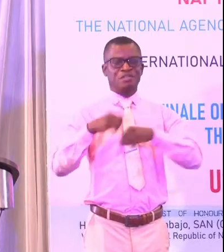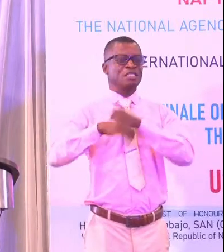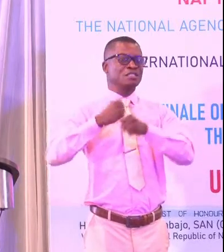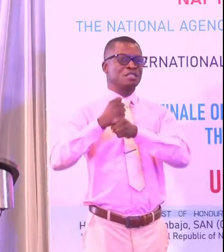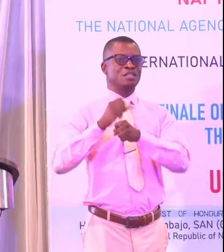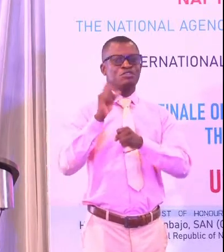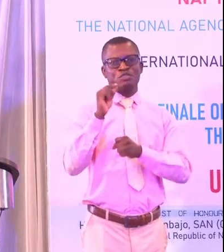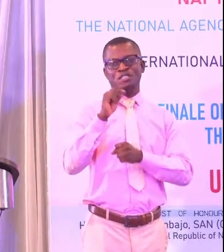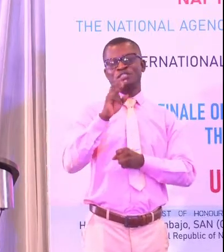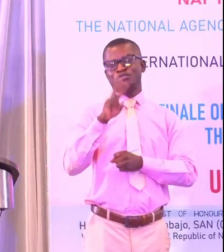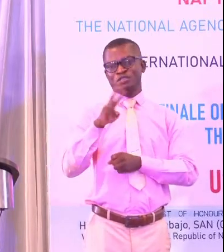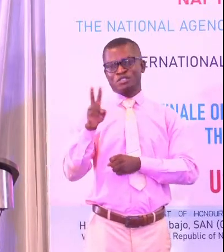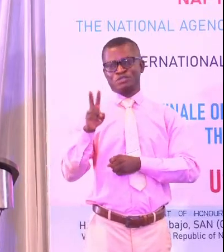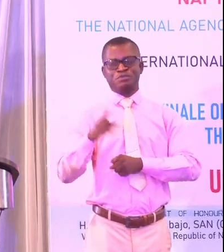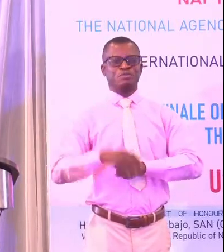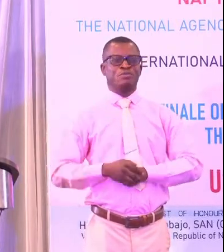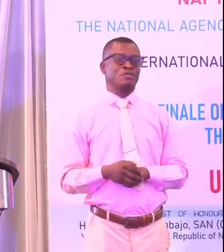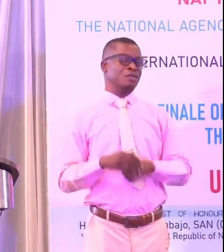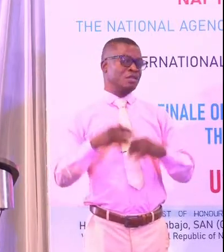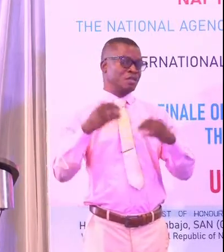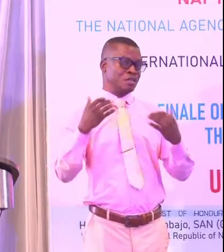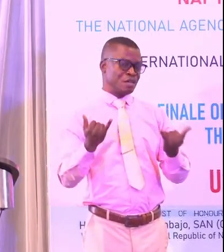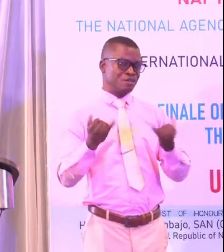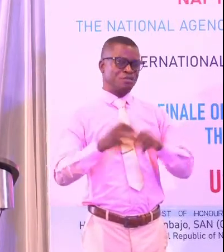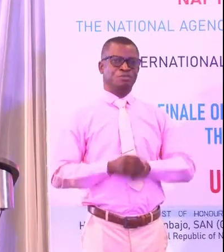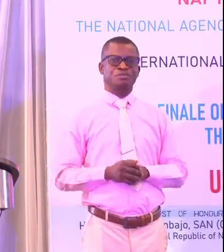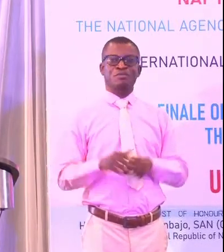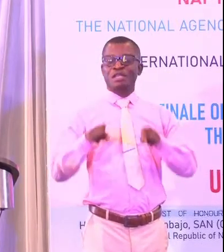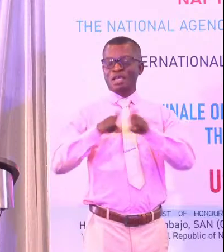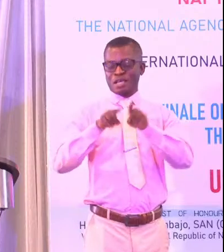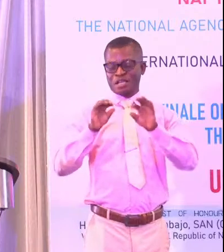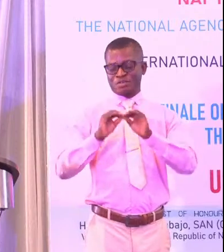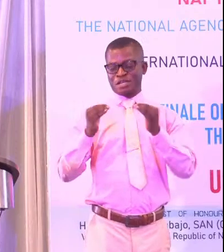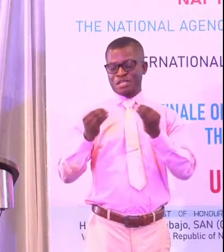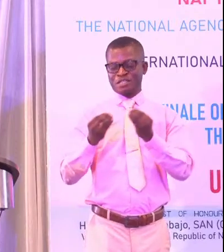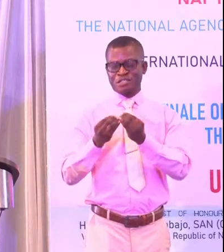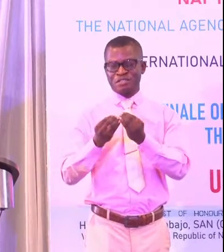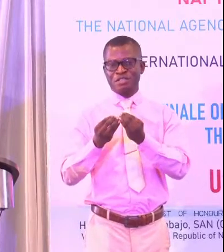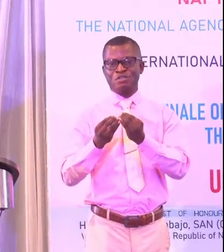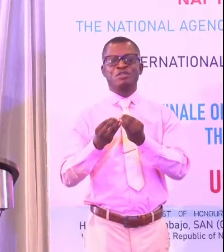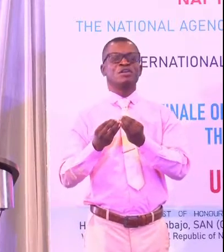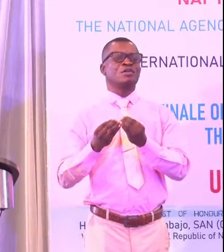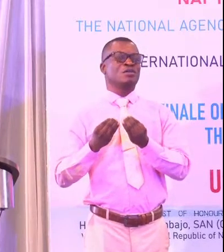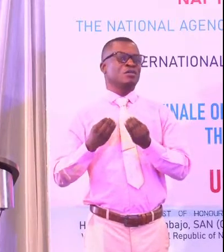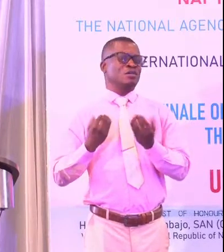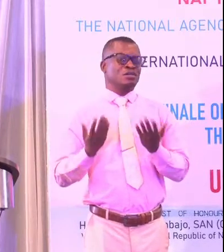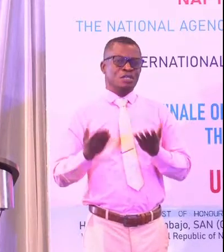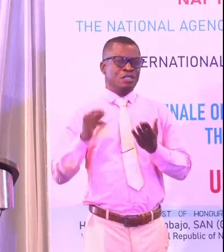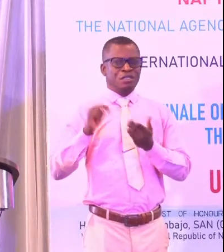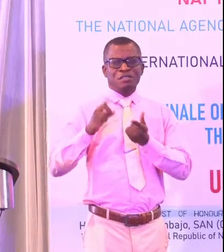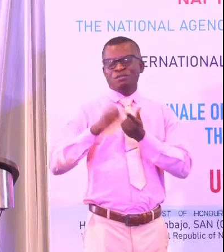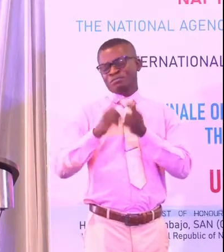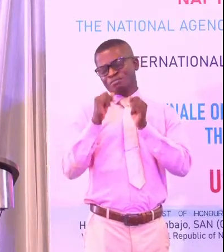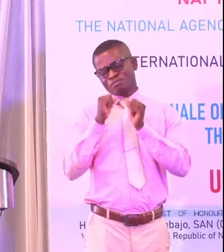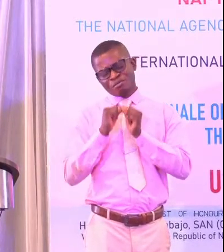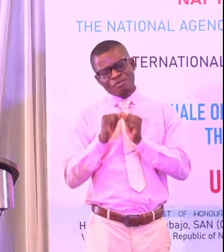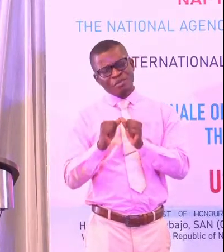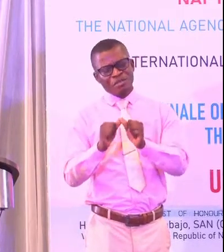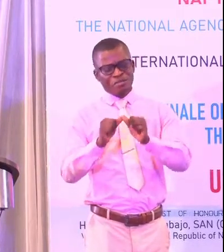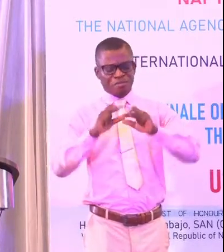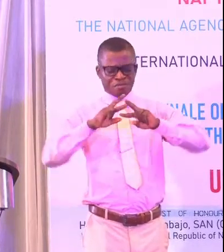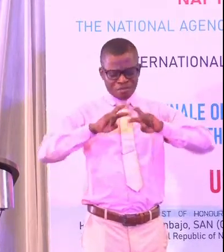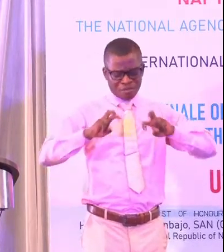2022. Now, as an organization evolves, it needs to continuously look